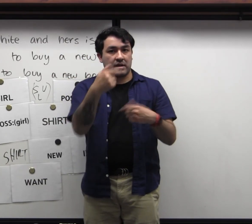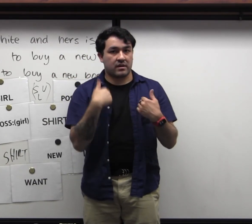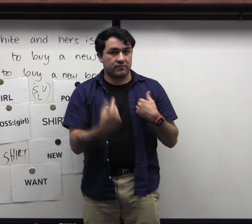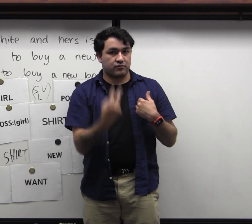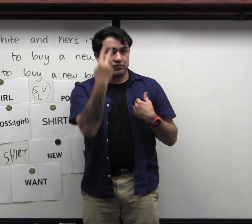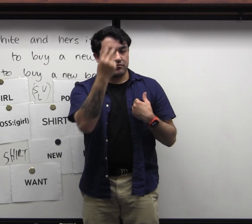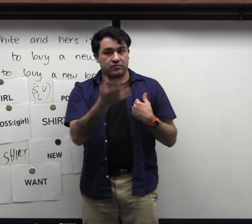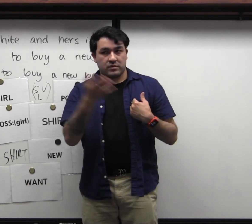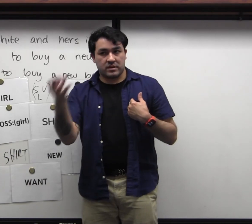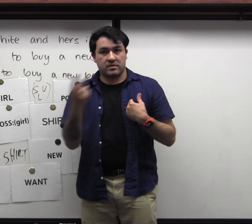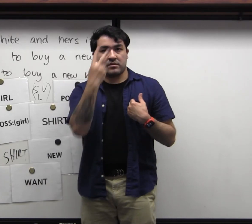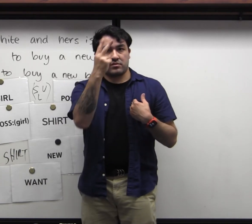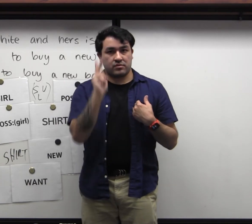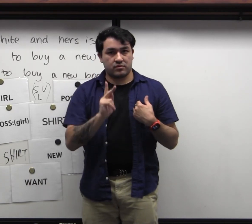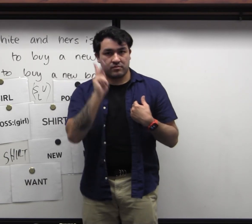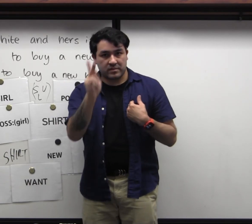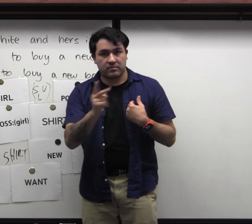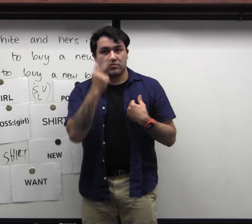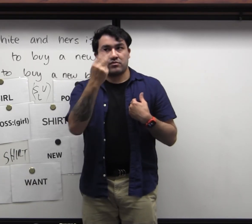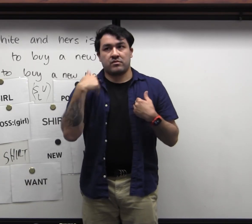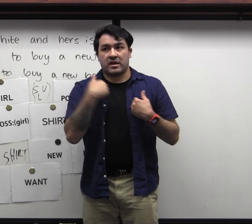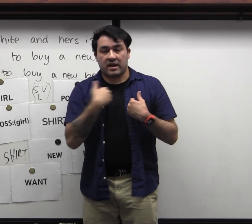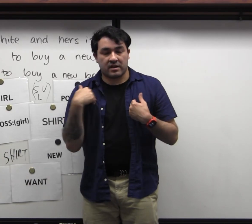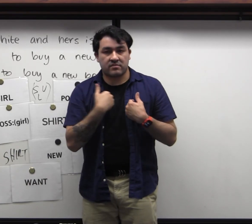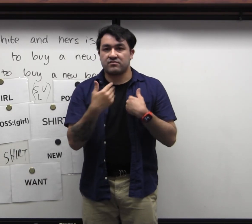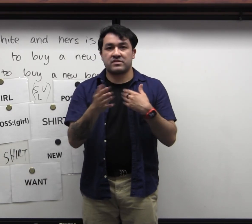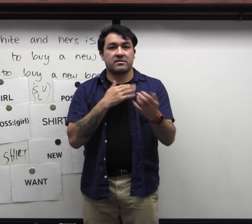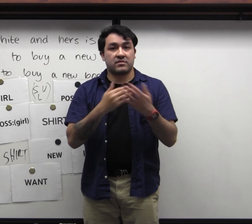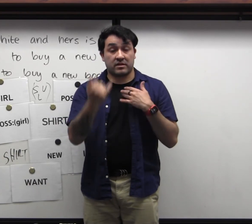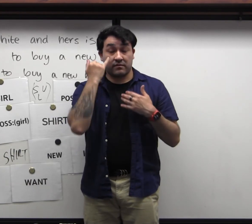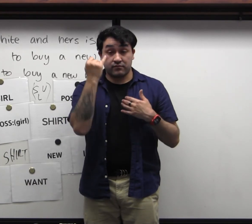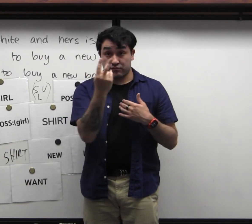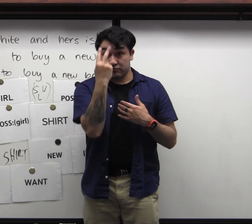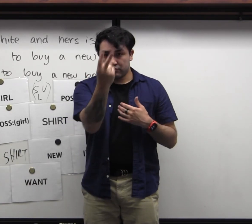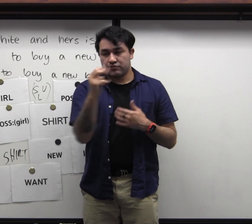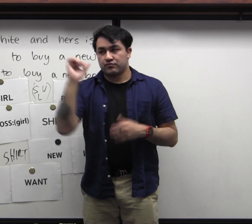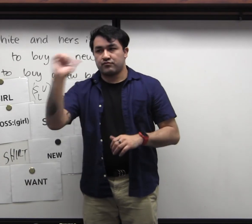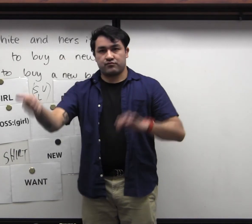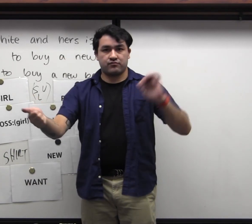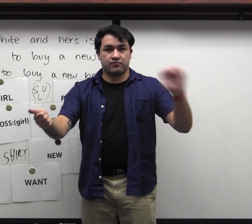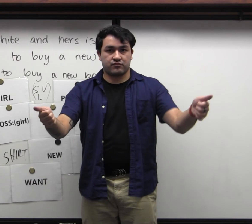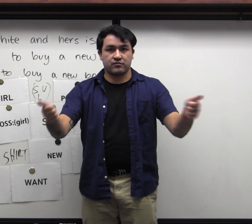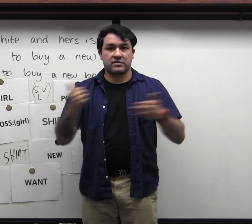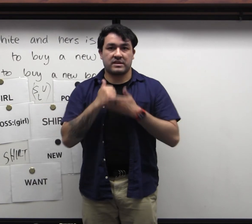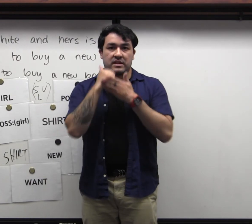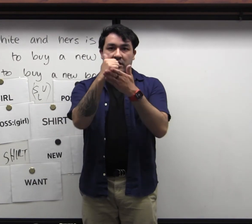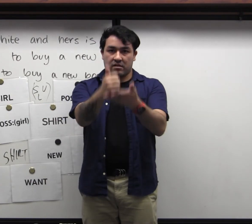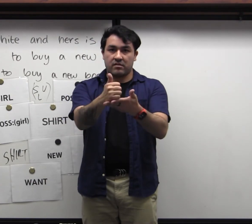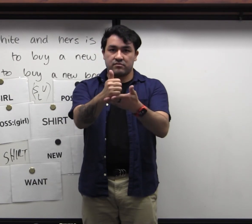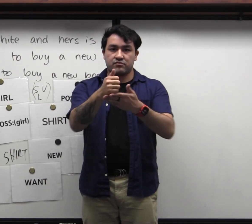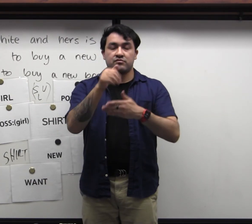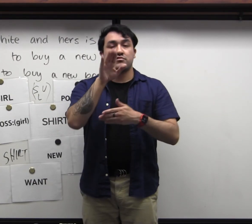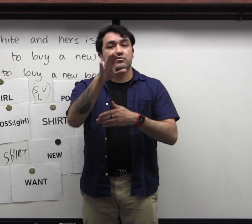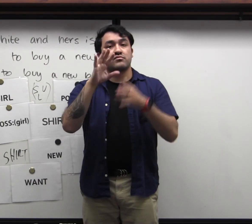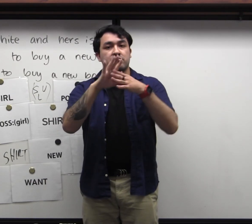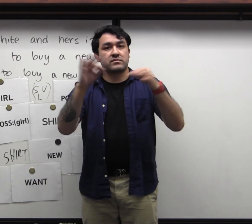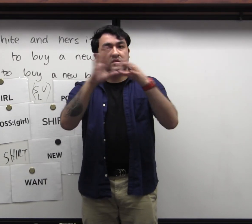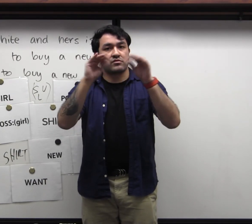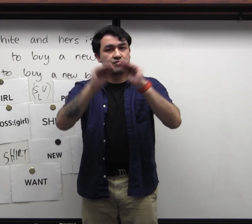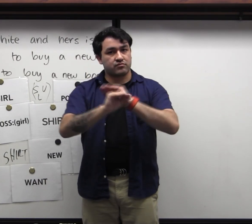can. If you have two things, if you have two people, two animals, it doesn't even matter. If you have two things, put them on the left and put them on the right.